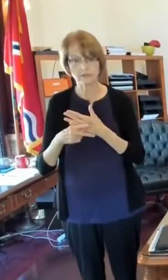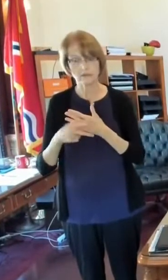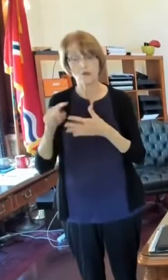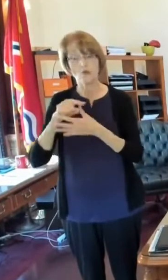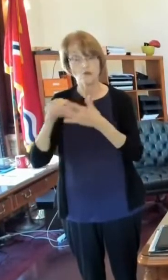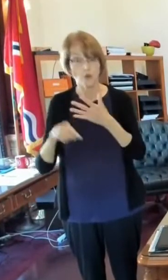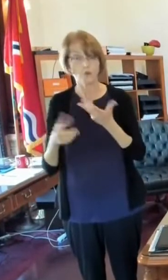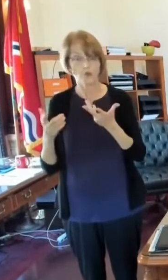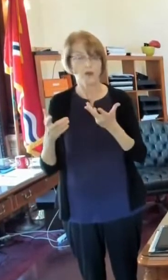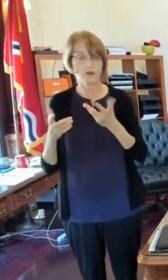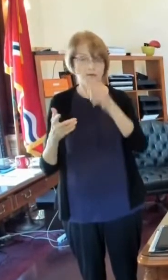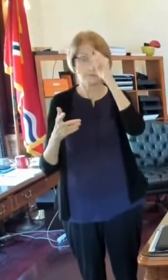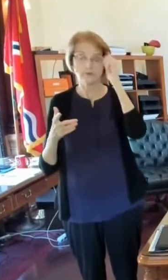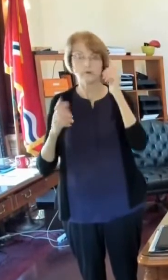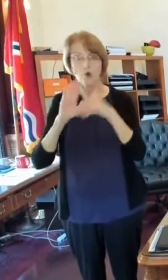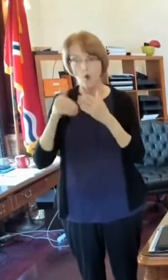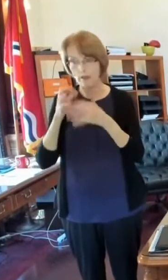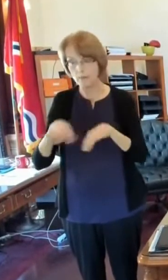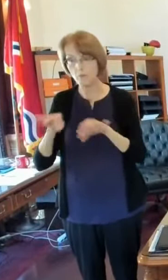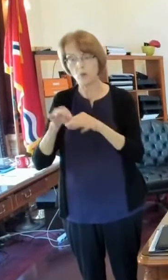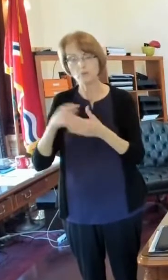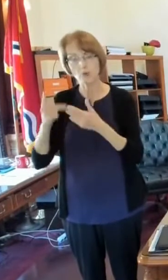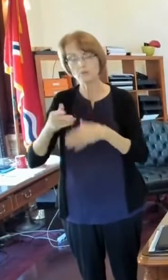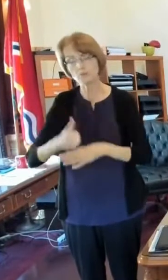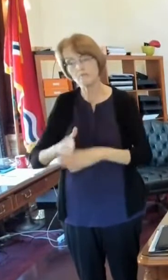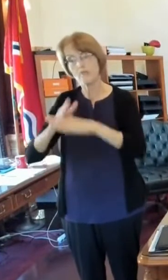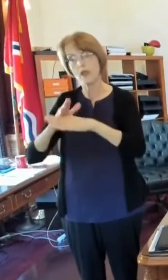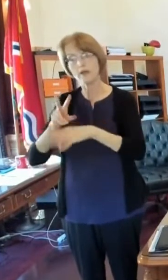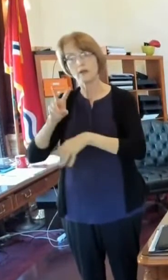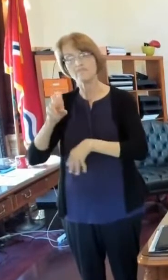those are very important programs